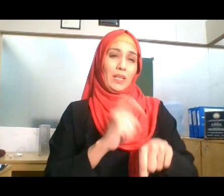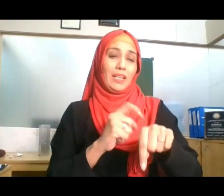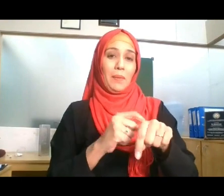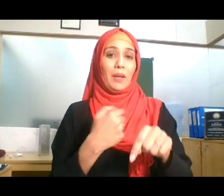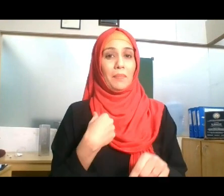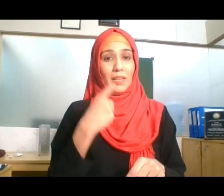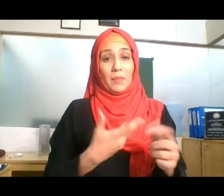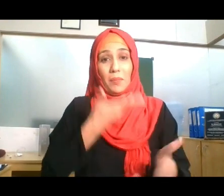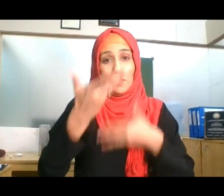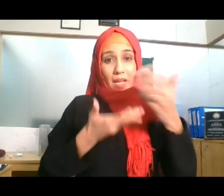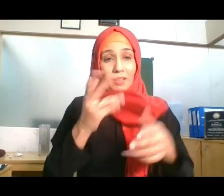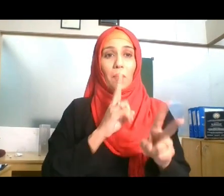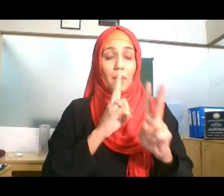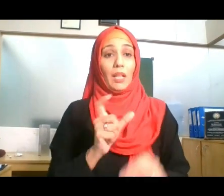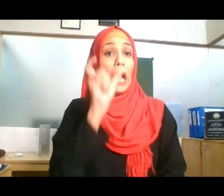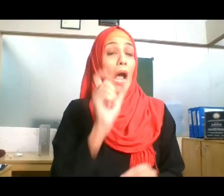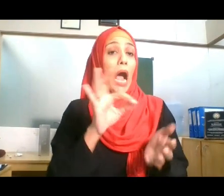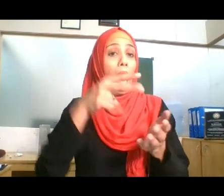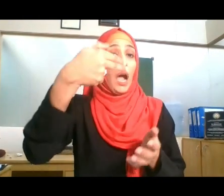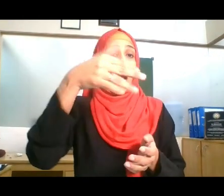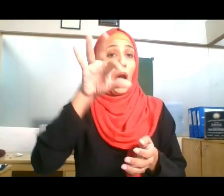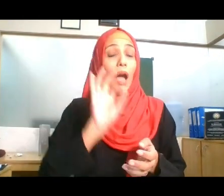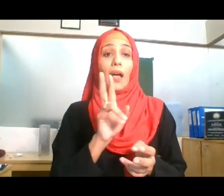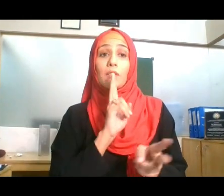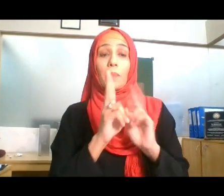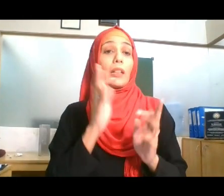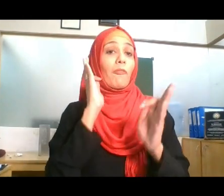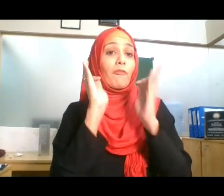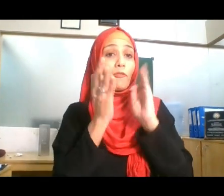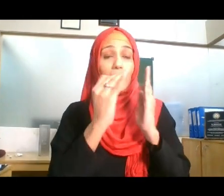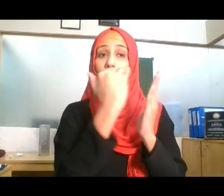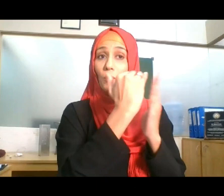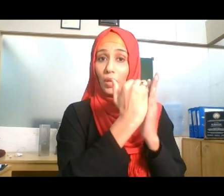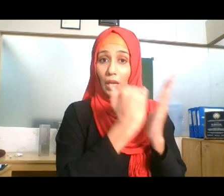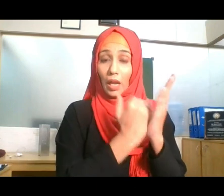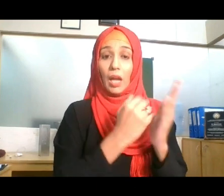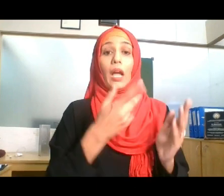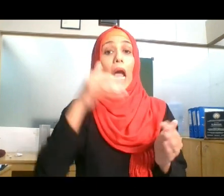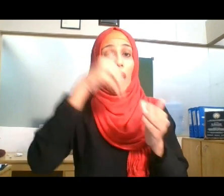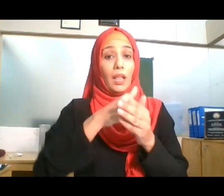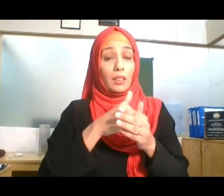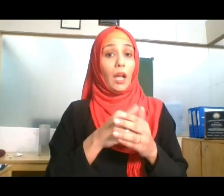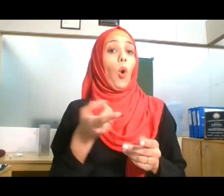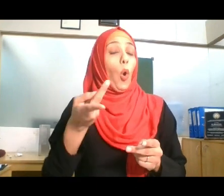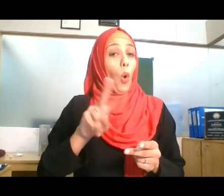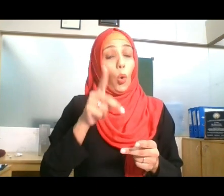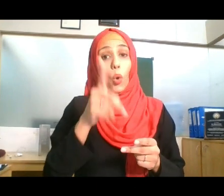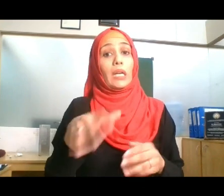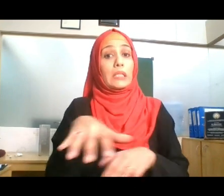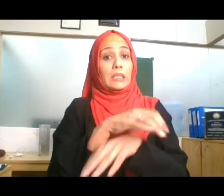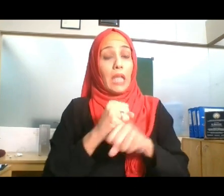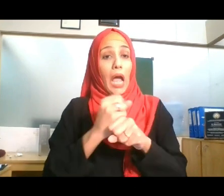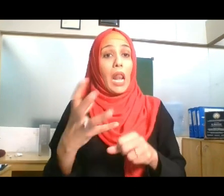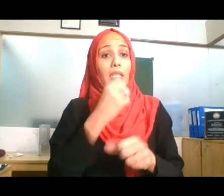time to talk in particular about how Facebook's digital literacy programs are empowering people,